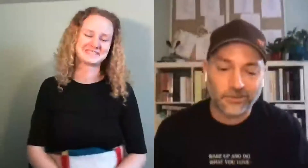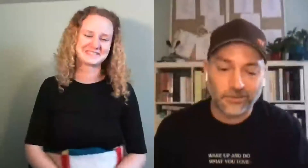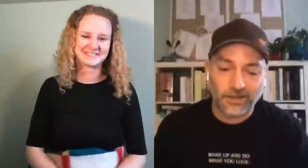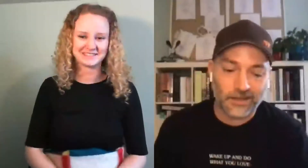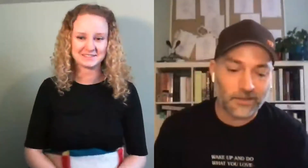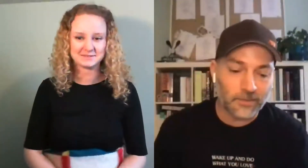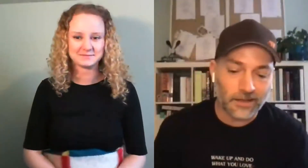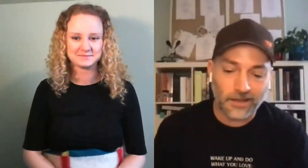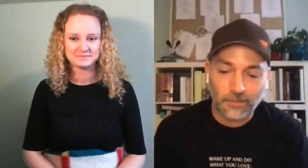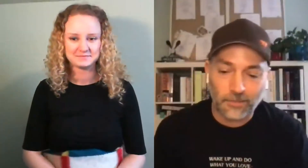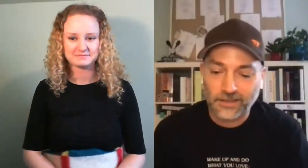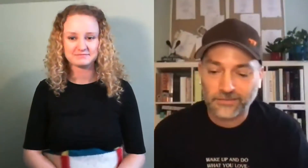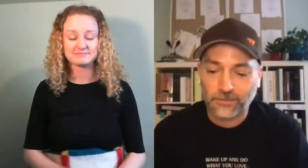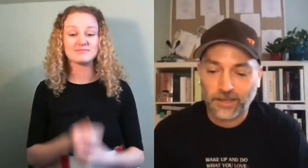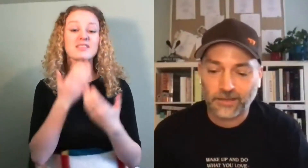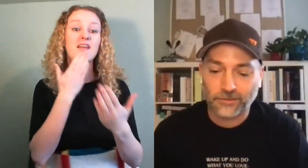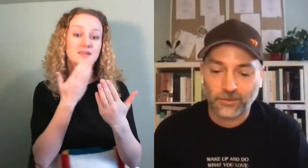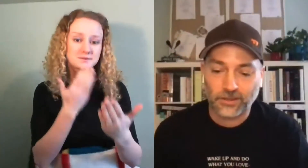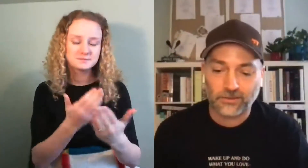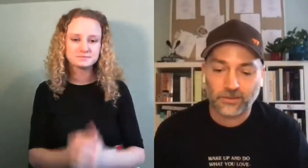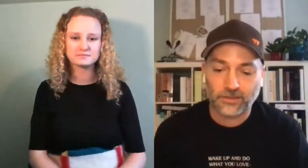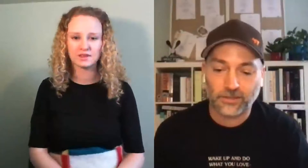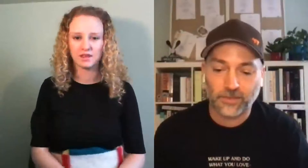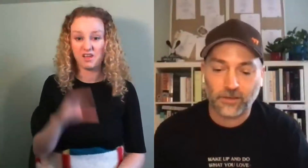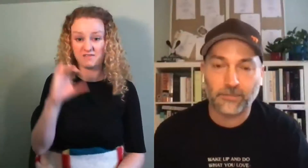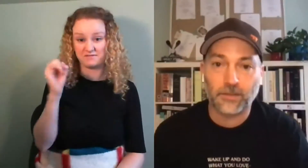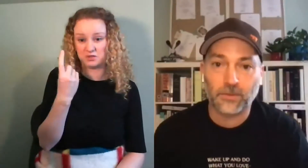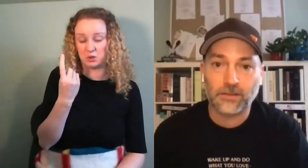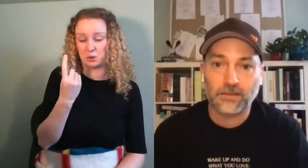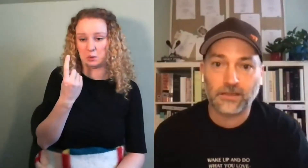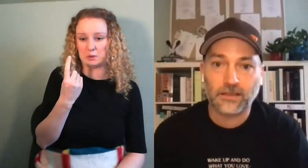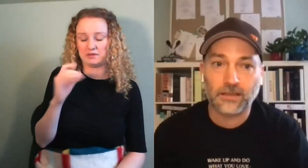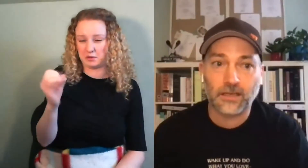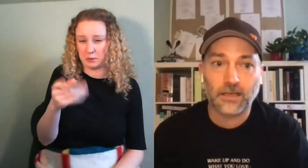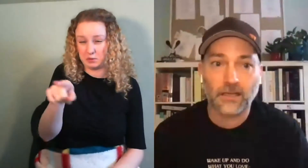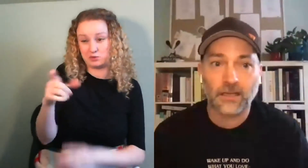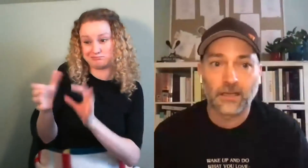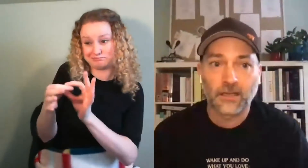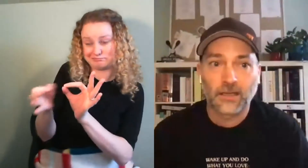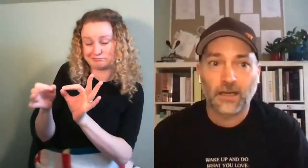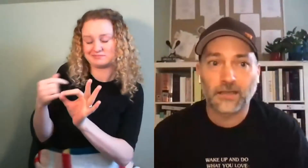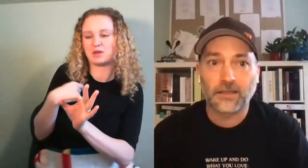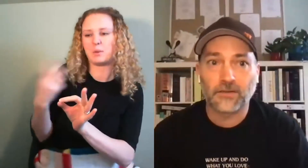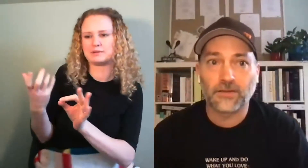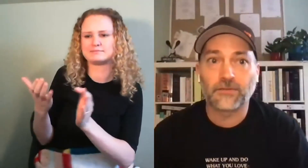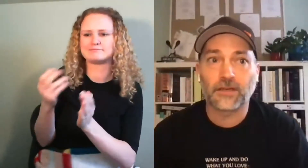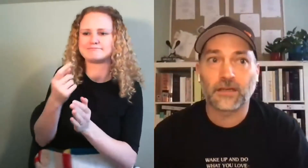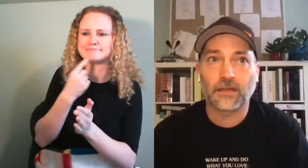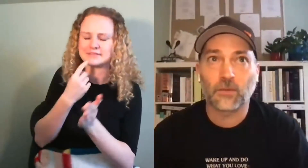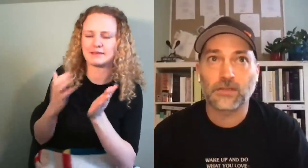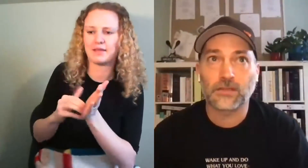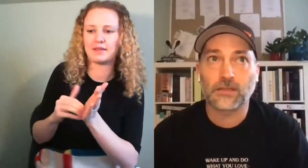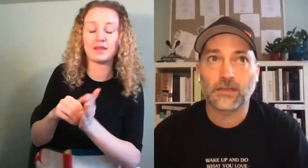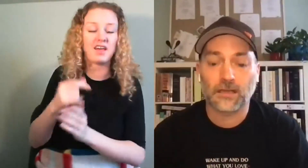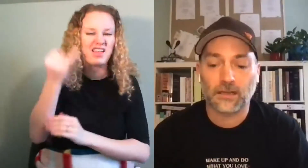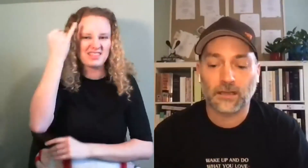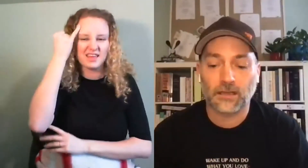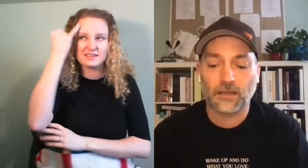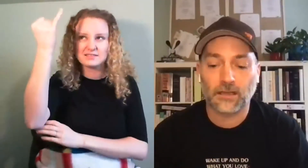Thank you. A couple things from that intro that sort of jumped out at me was the idea of living